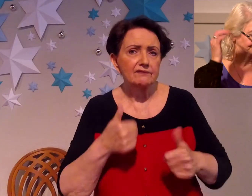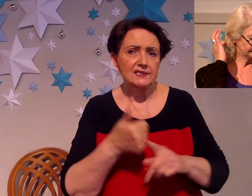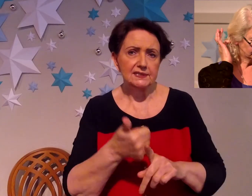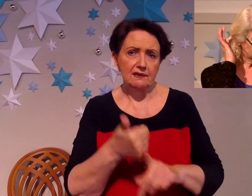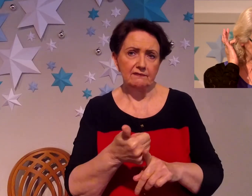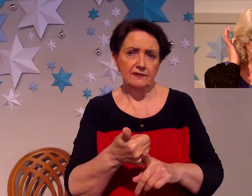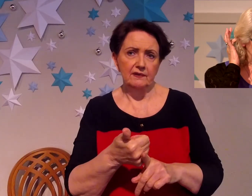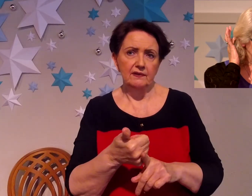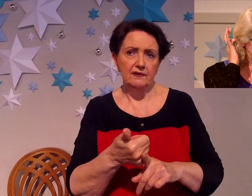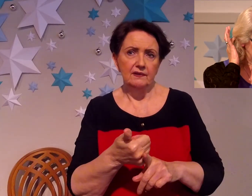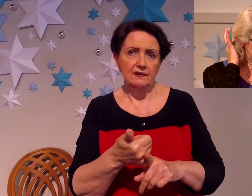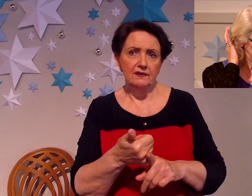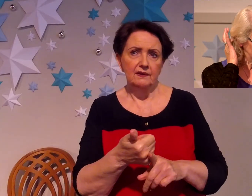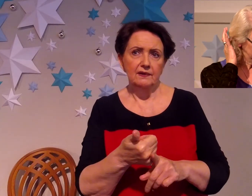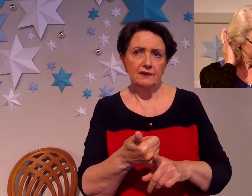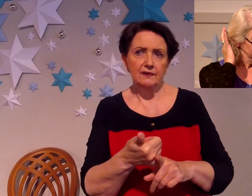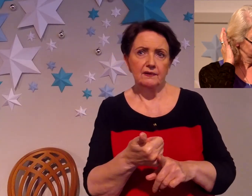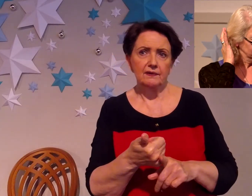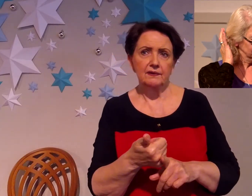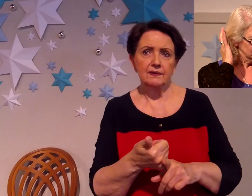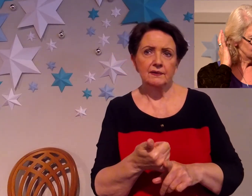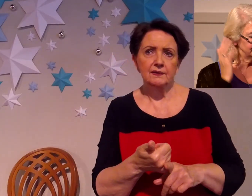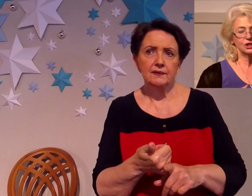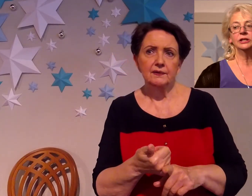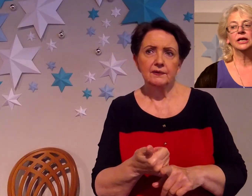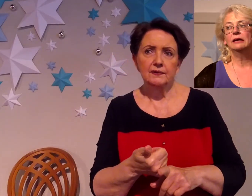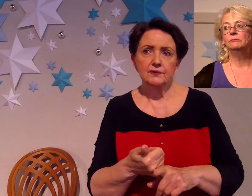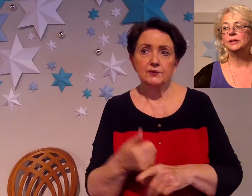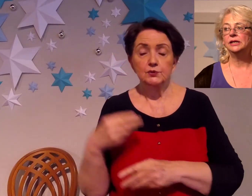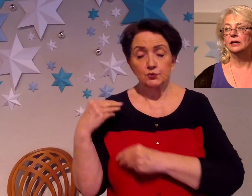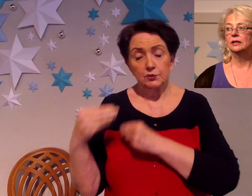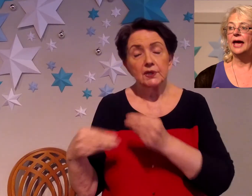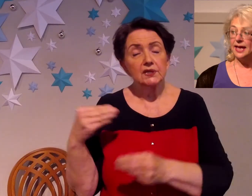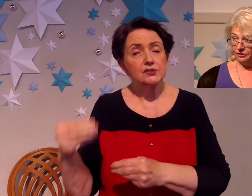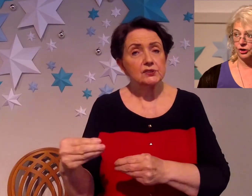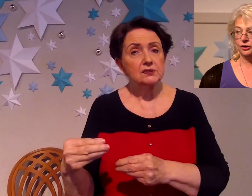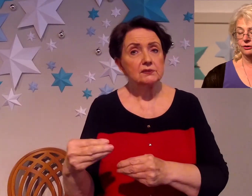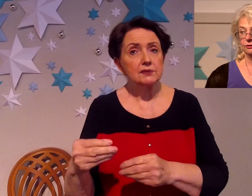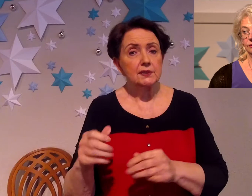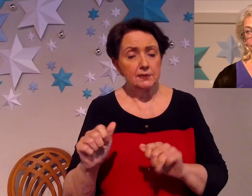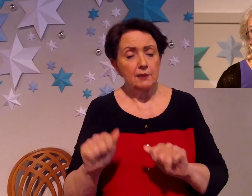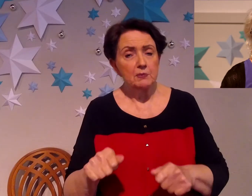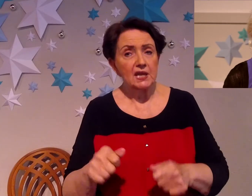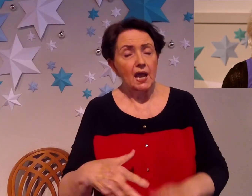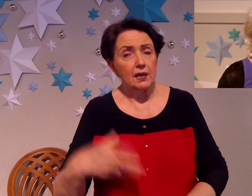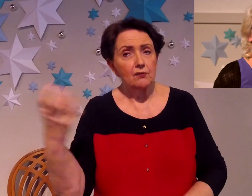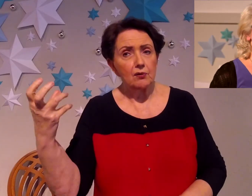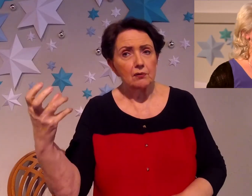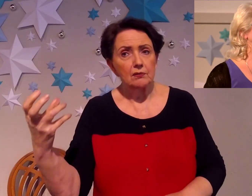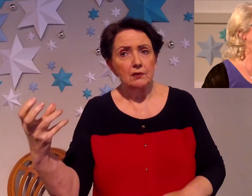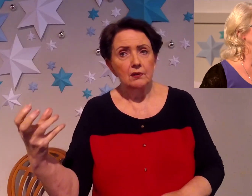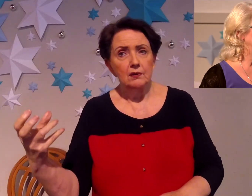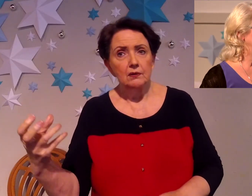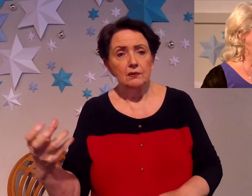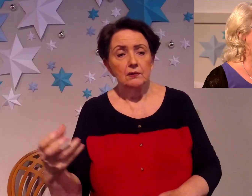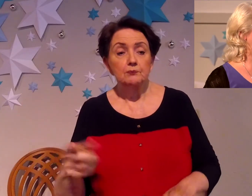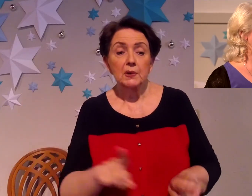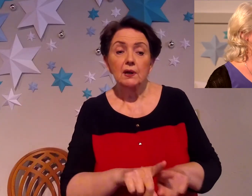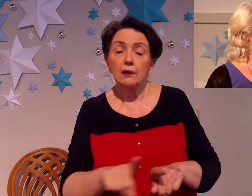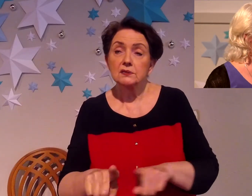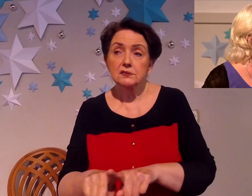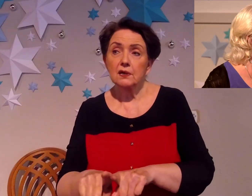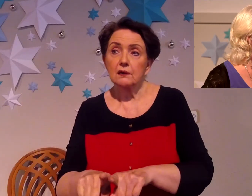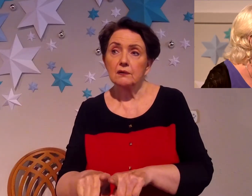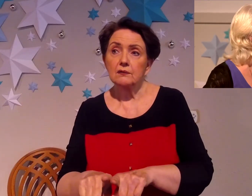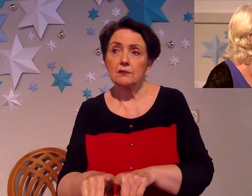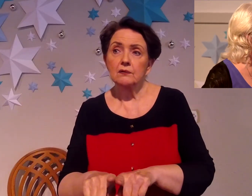itself. Now, tradition can be an anchor, and it can also have